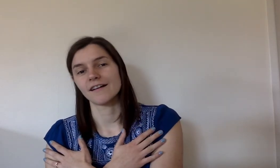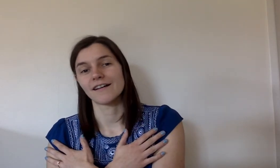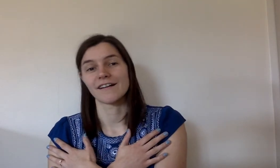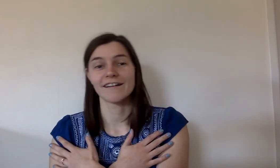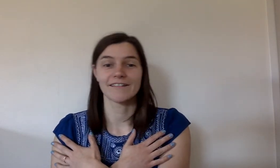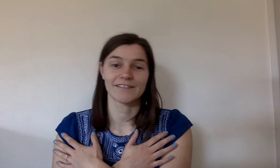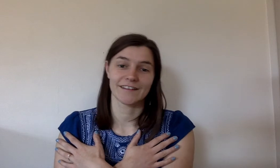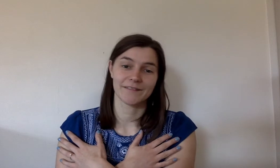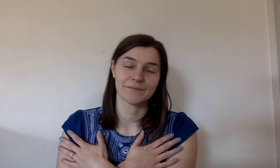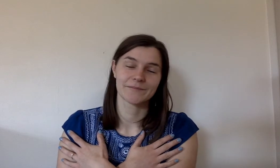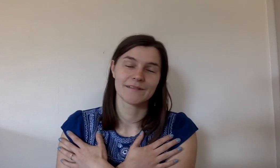Love him,